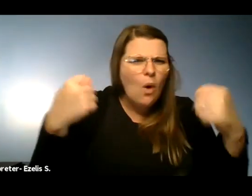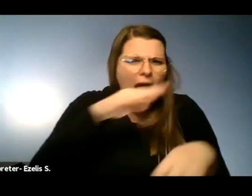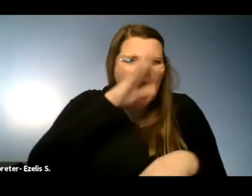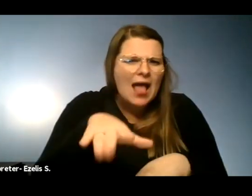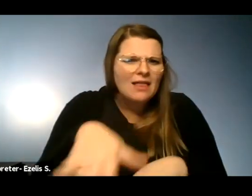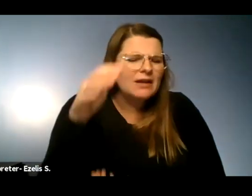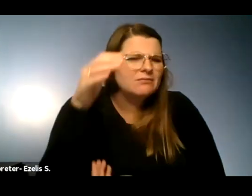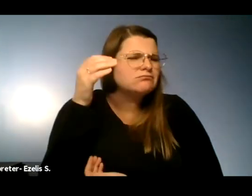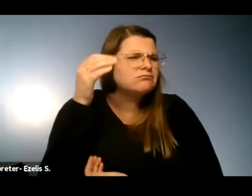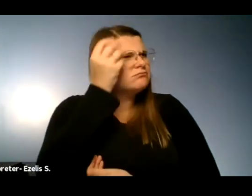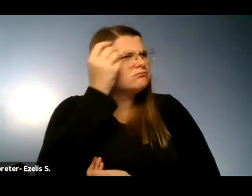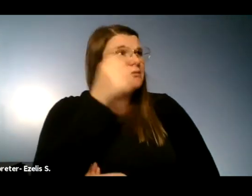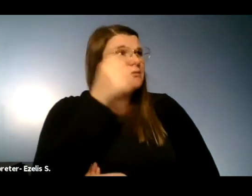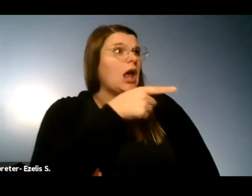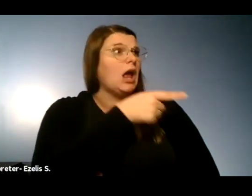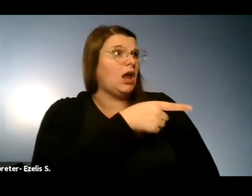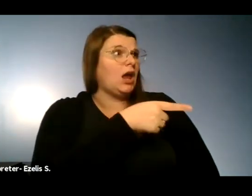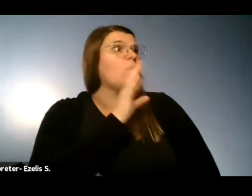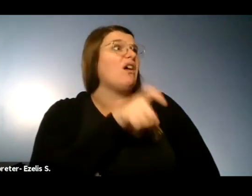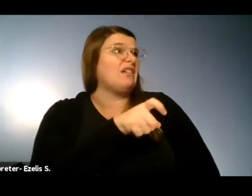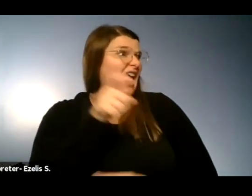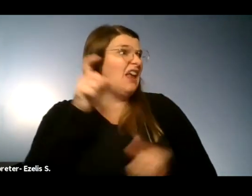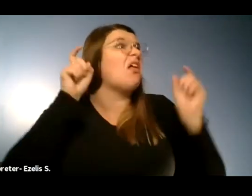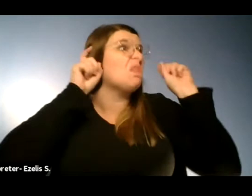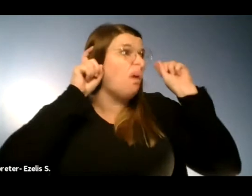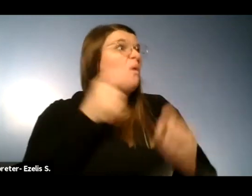thinking, "He's gonna need those."